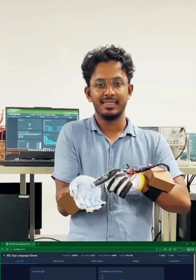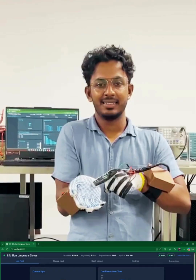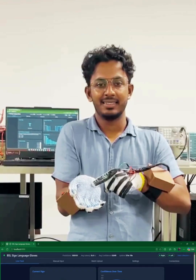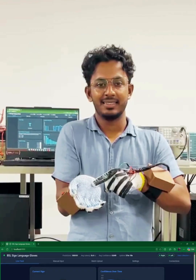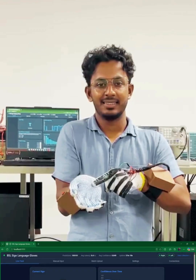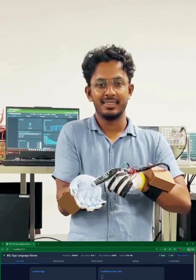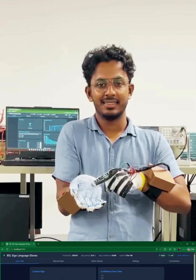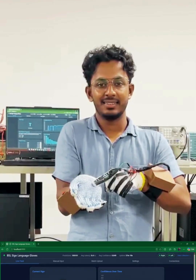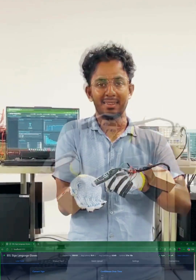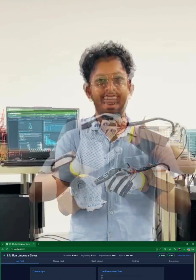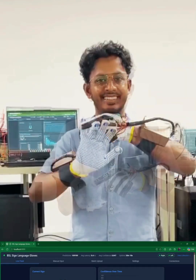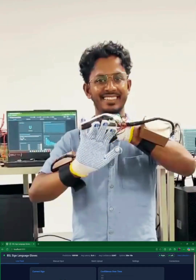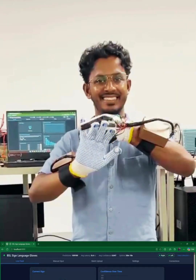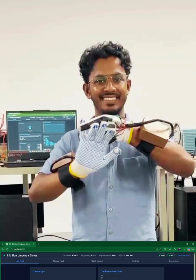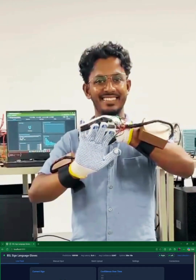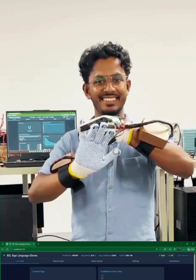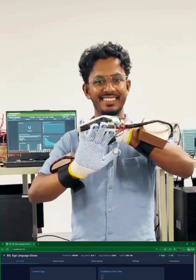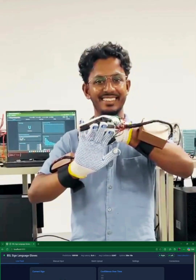T